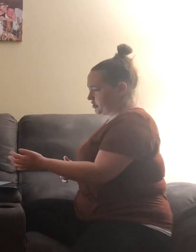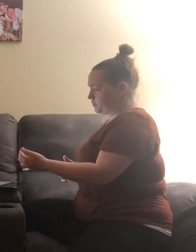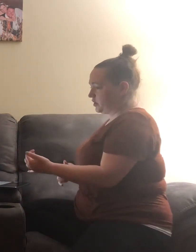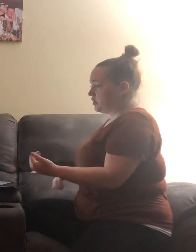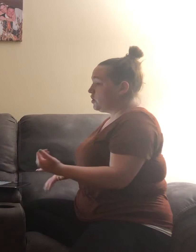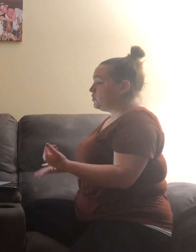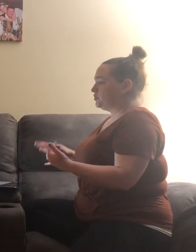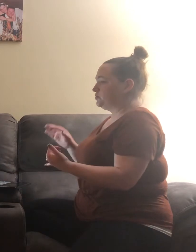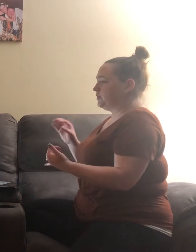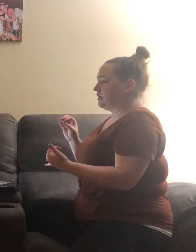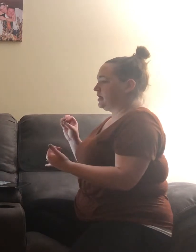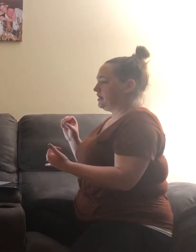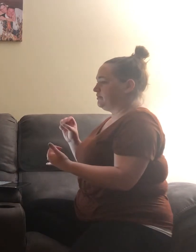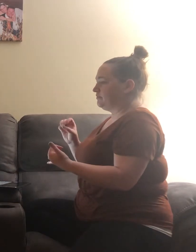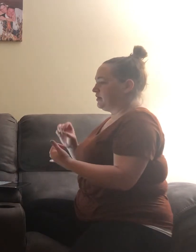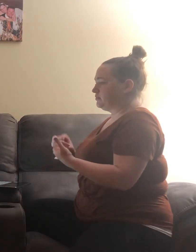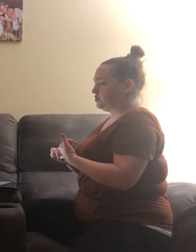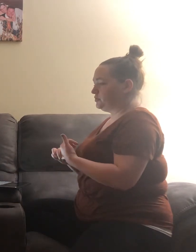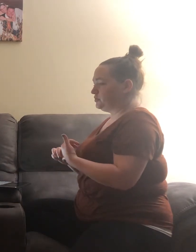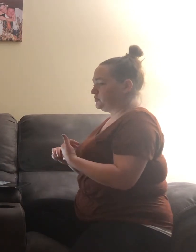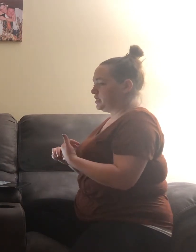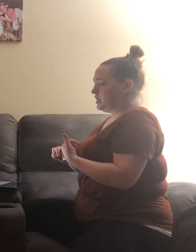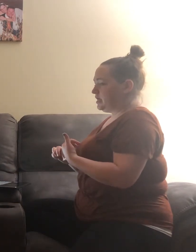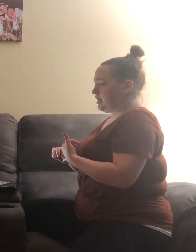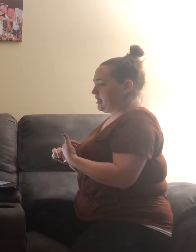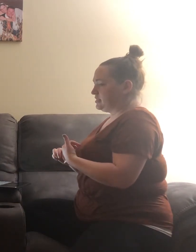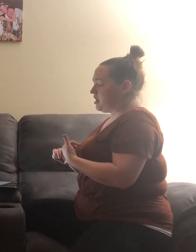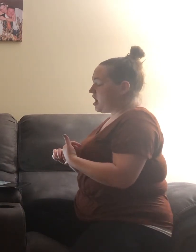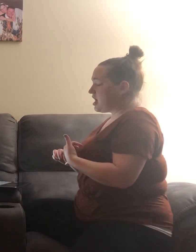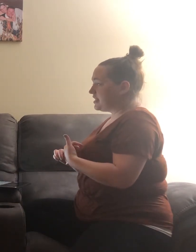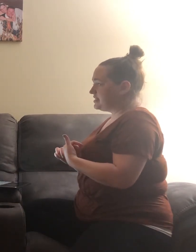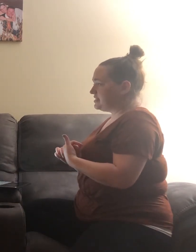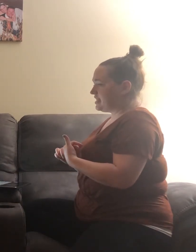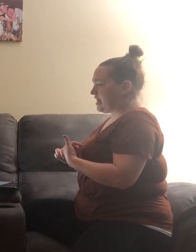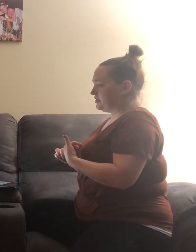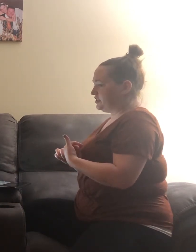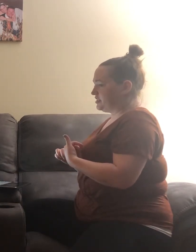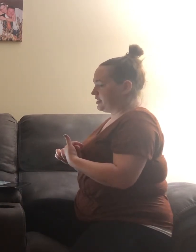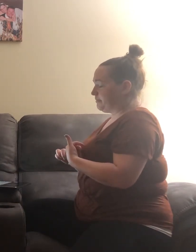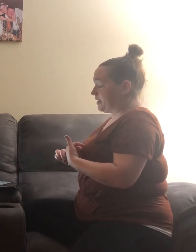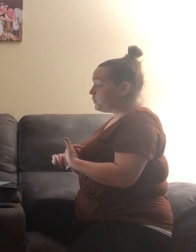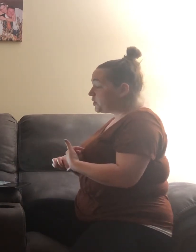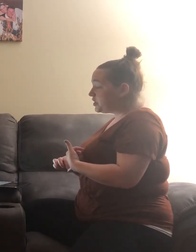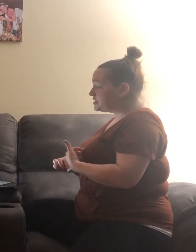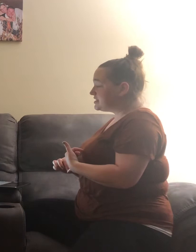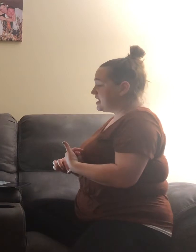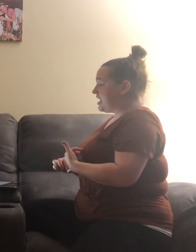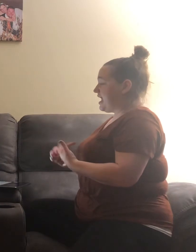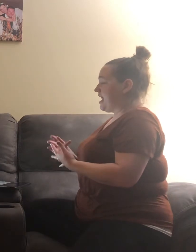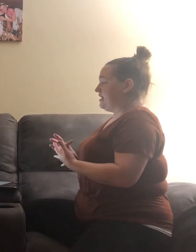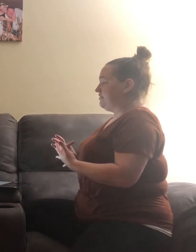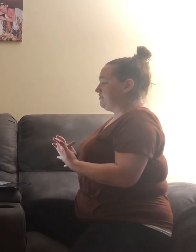were, which were from June to August. The allergies are a bit worse. And